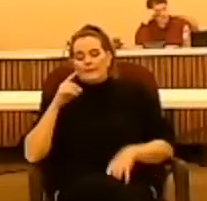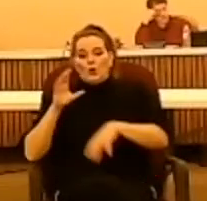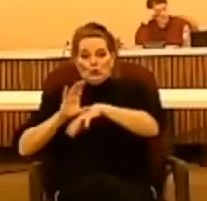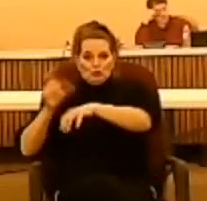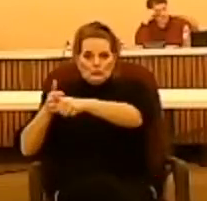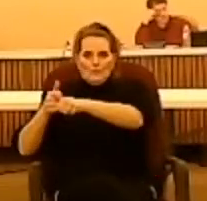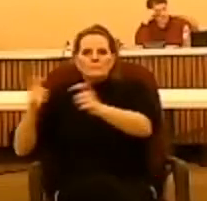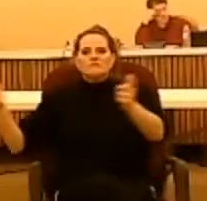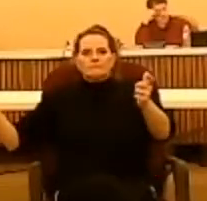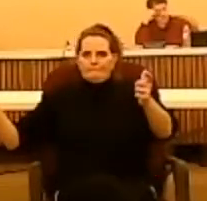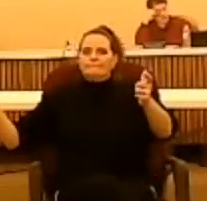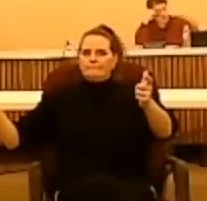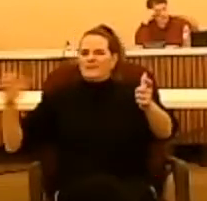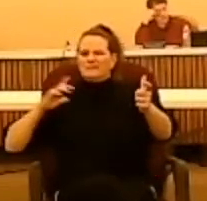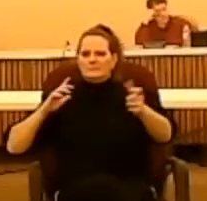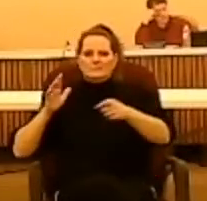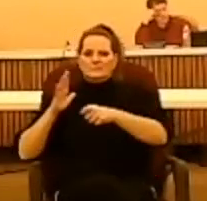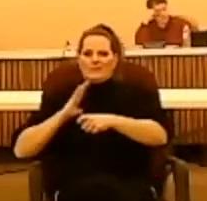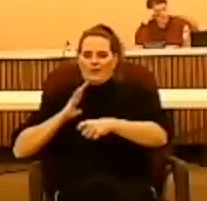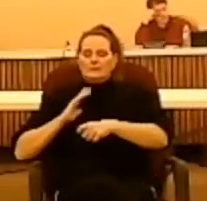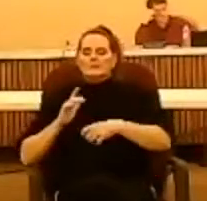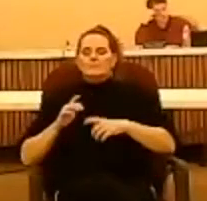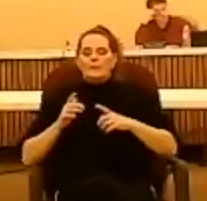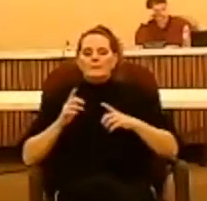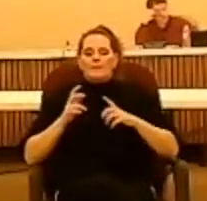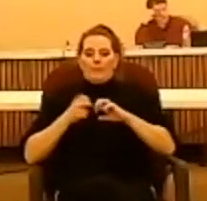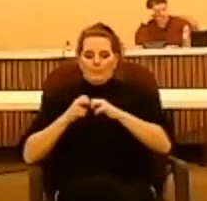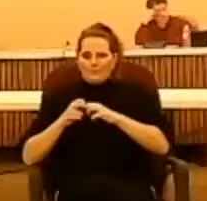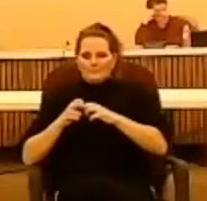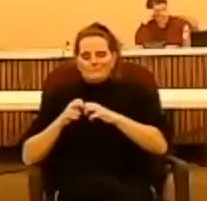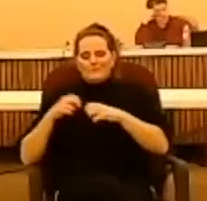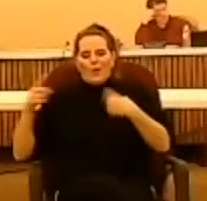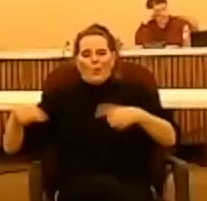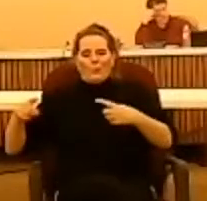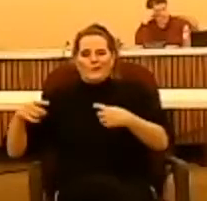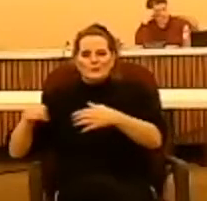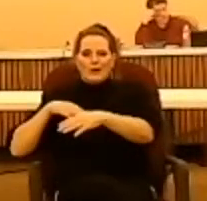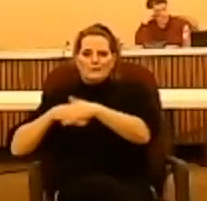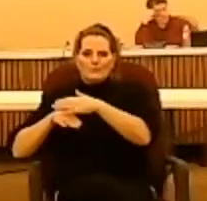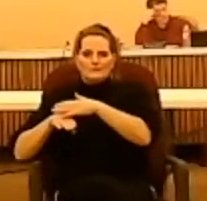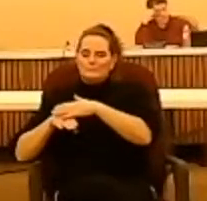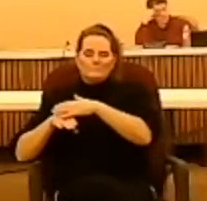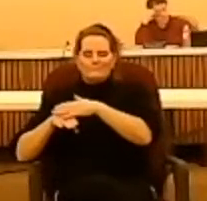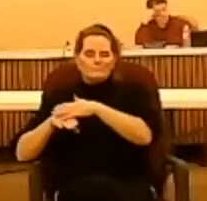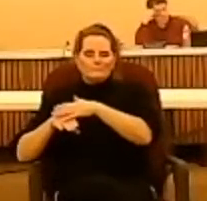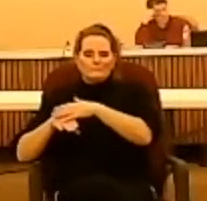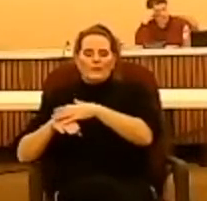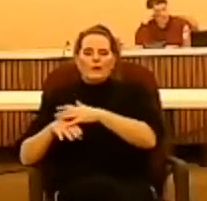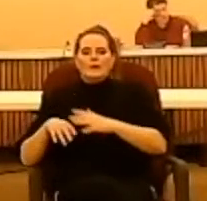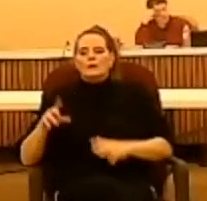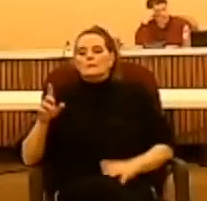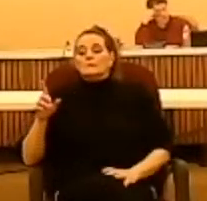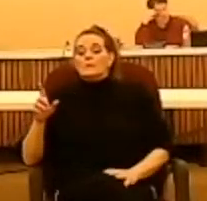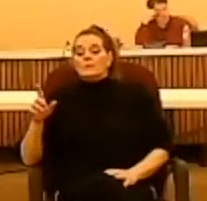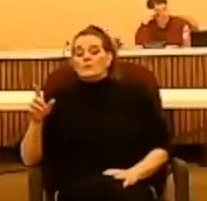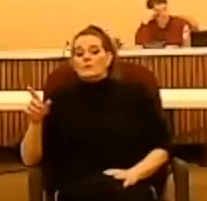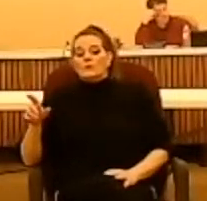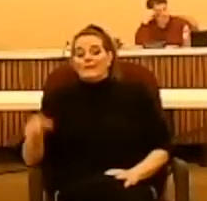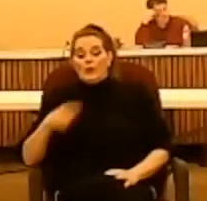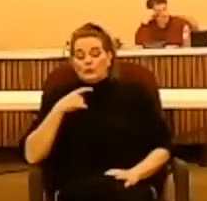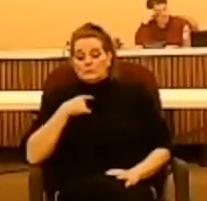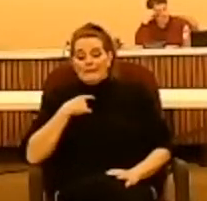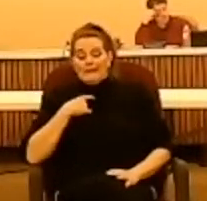issue right now is it's not wheelchair accessible. There is a chair glide